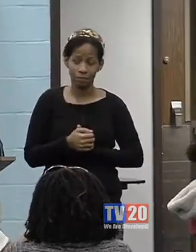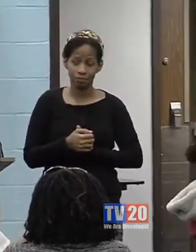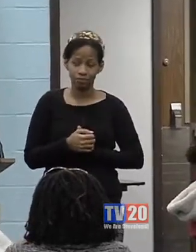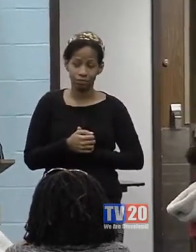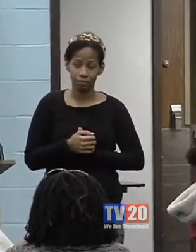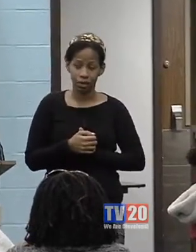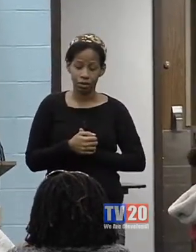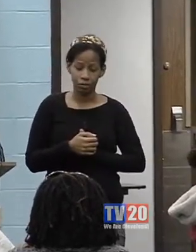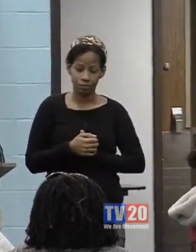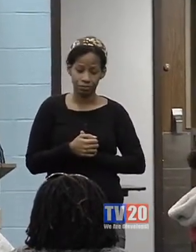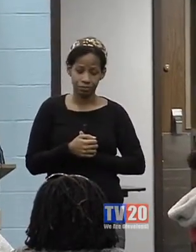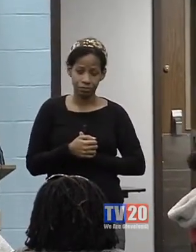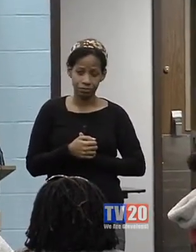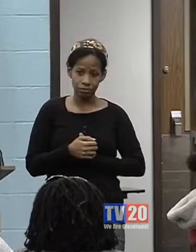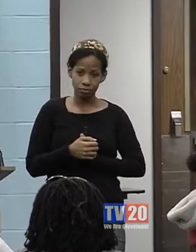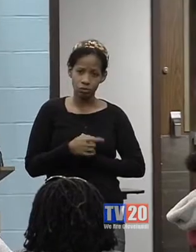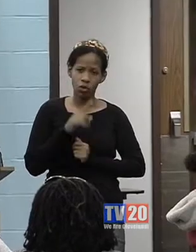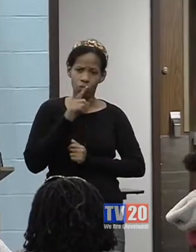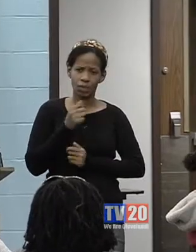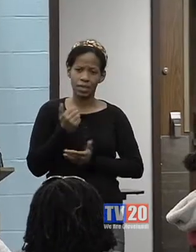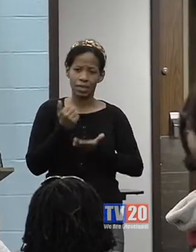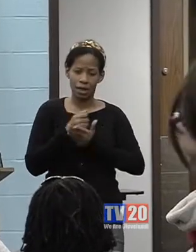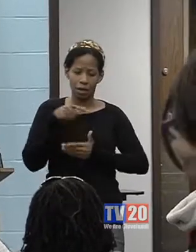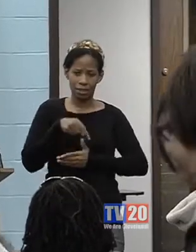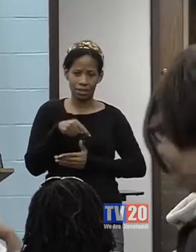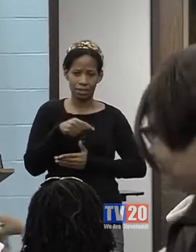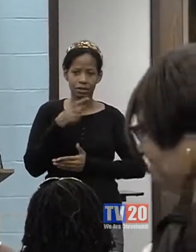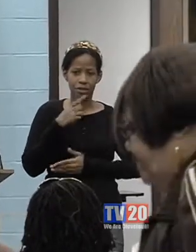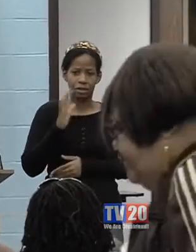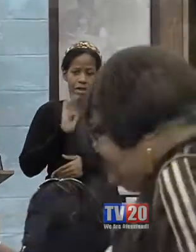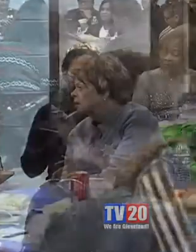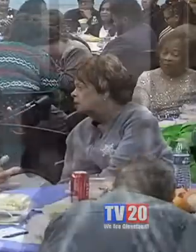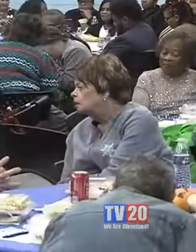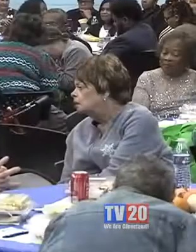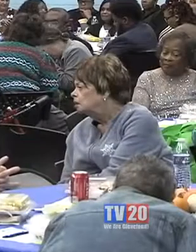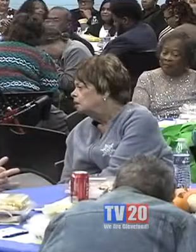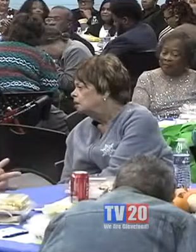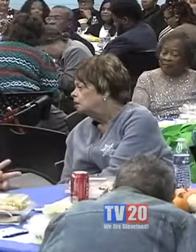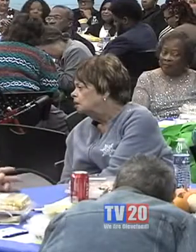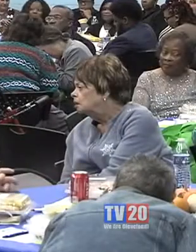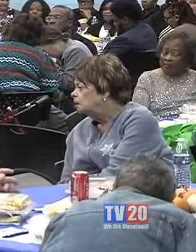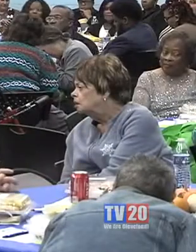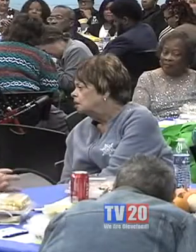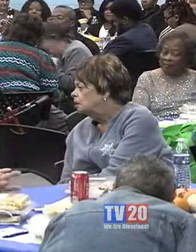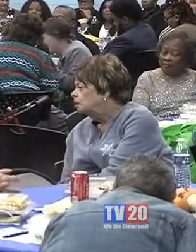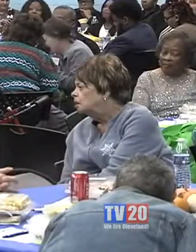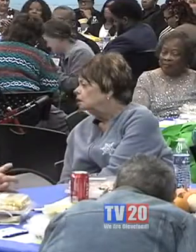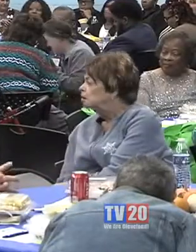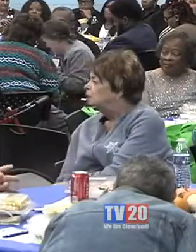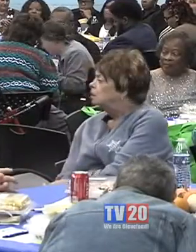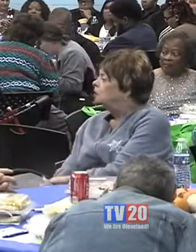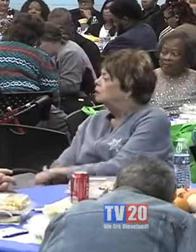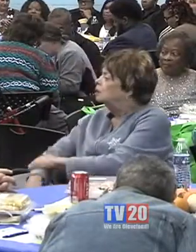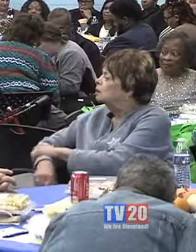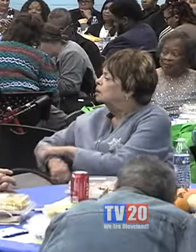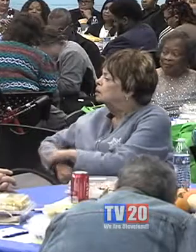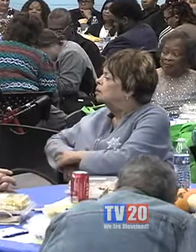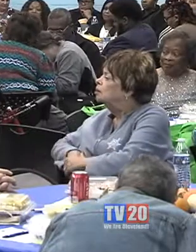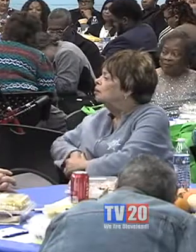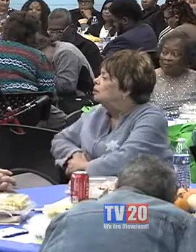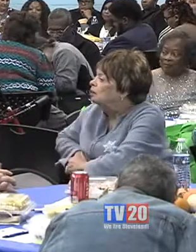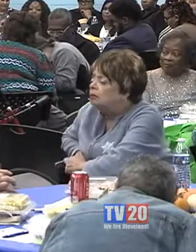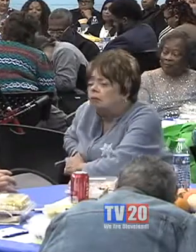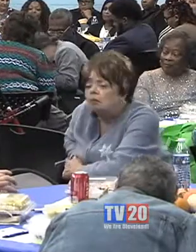This piece here, it benefited me a lot. Like I said, I used to interpret for the deaf. And I